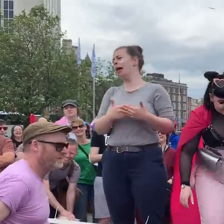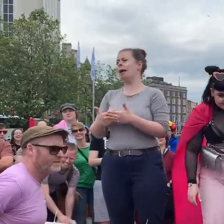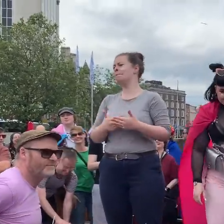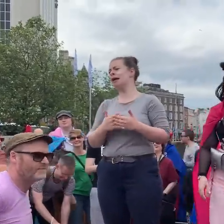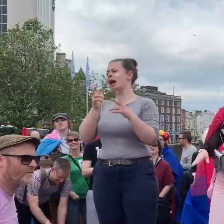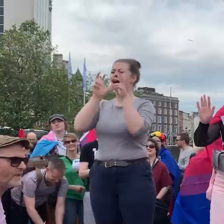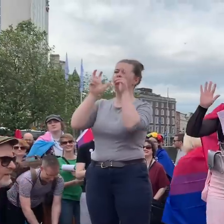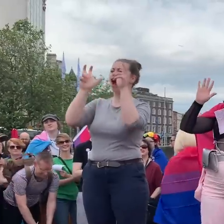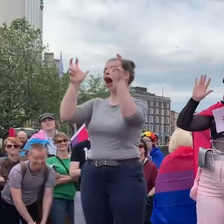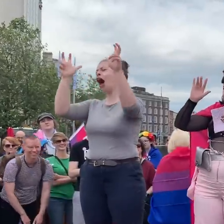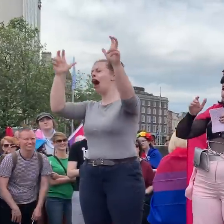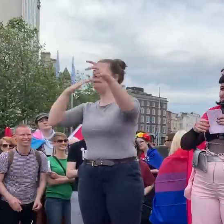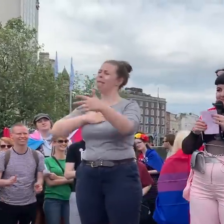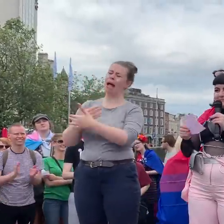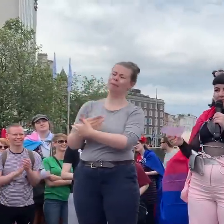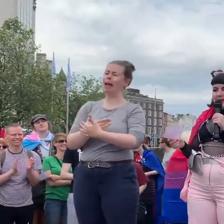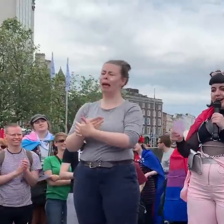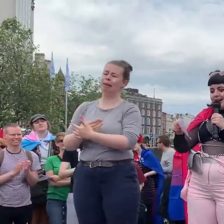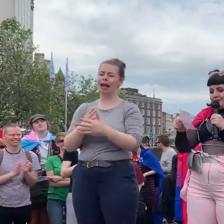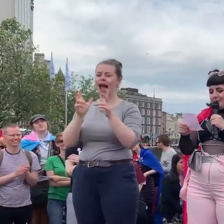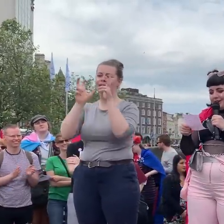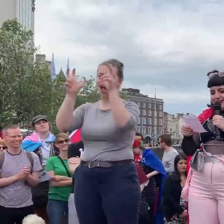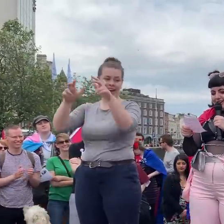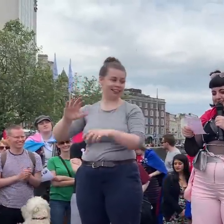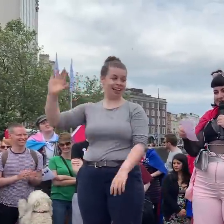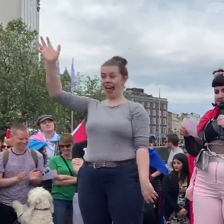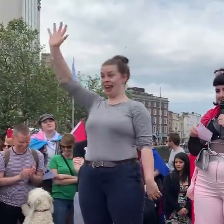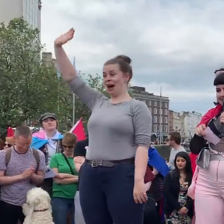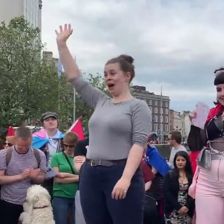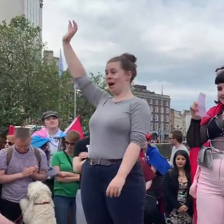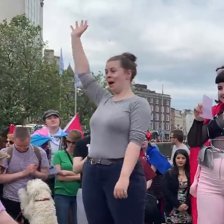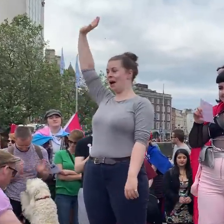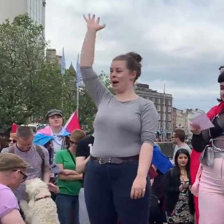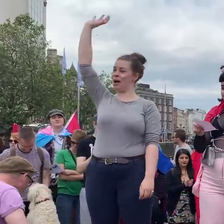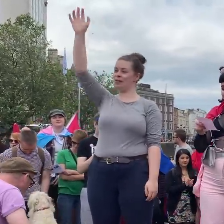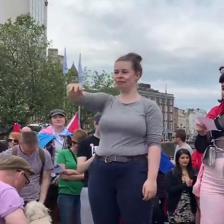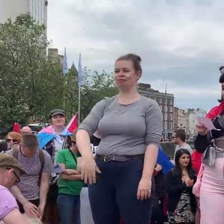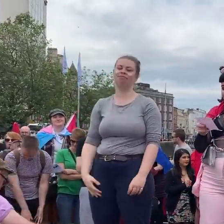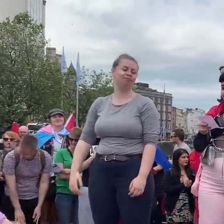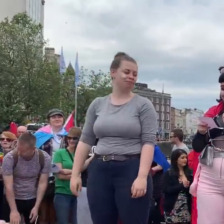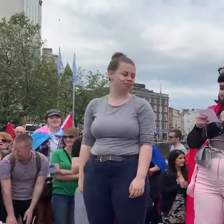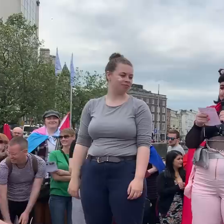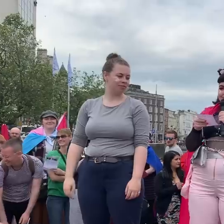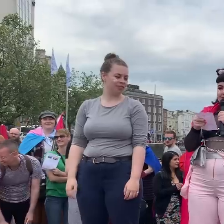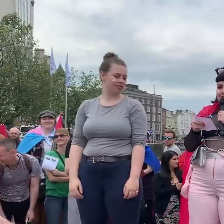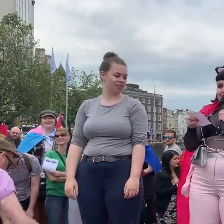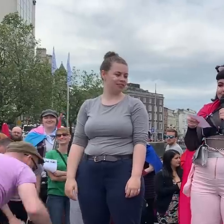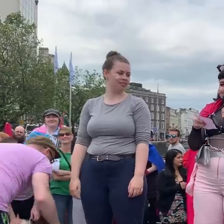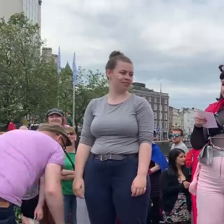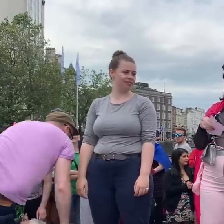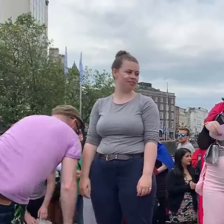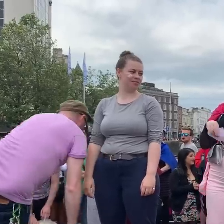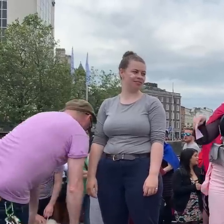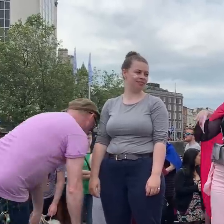You are Hi everyone! I so mine